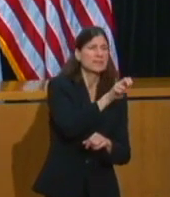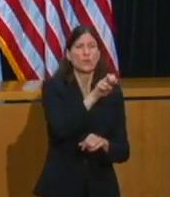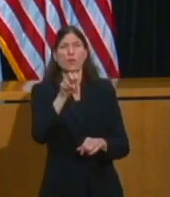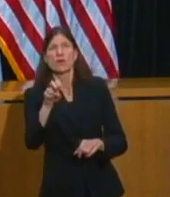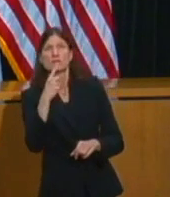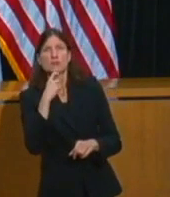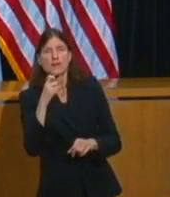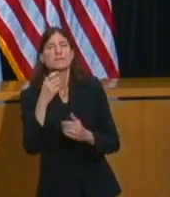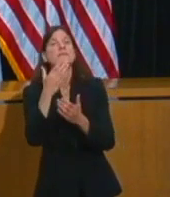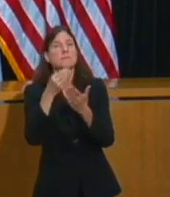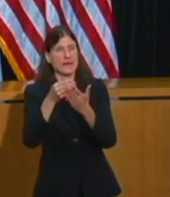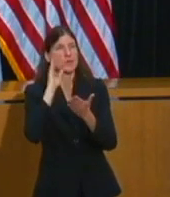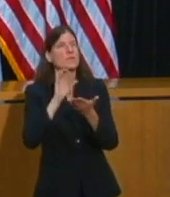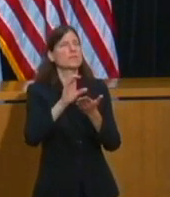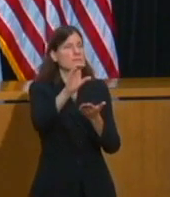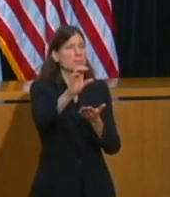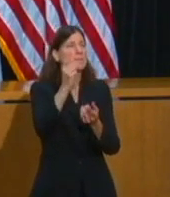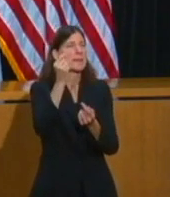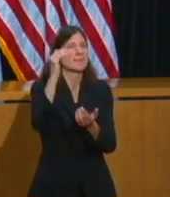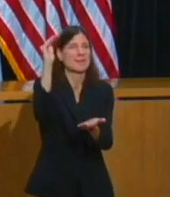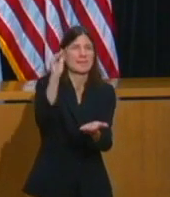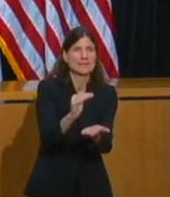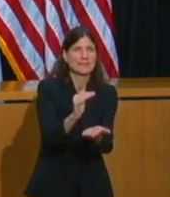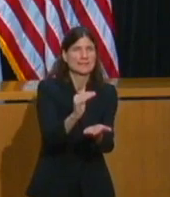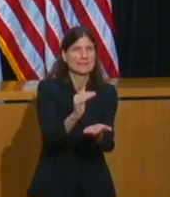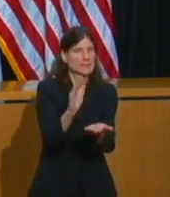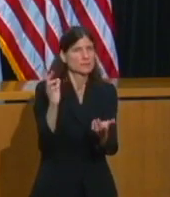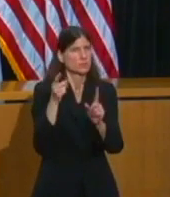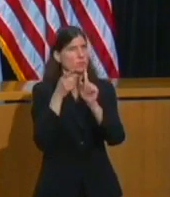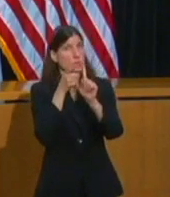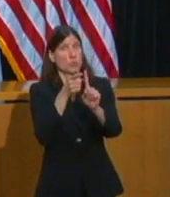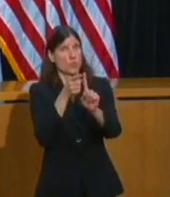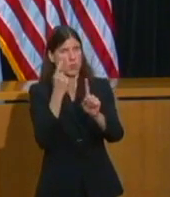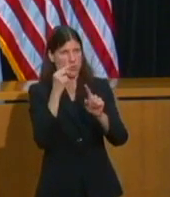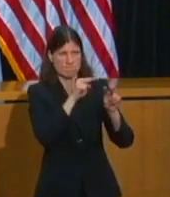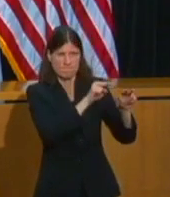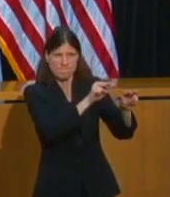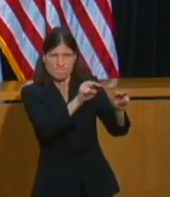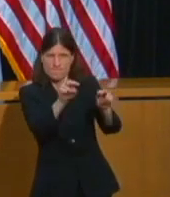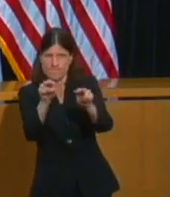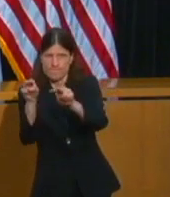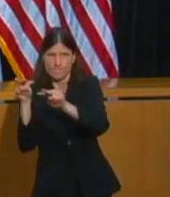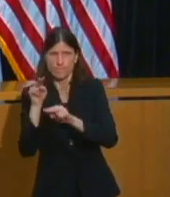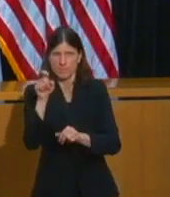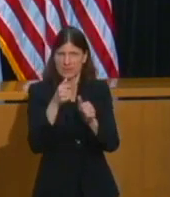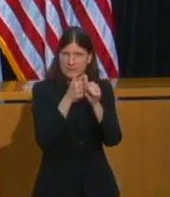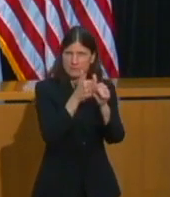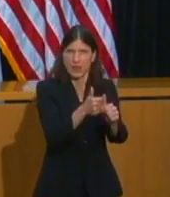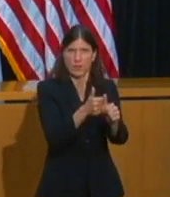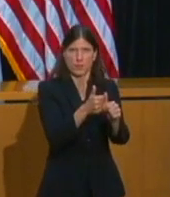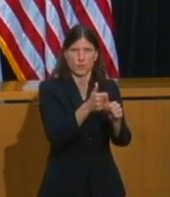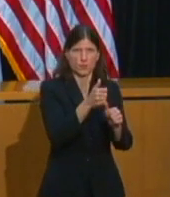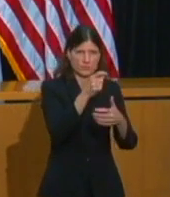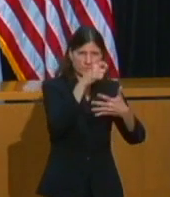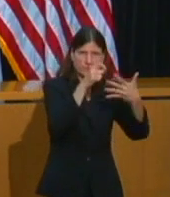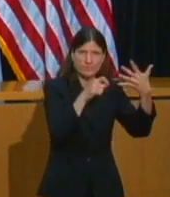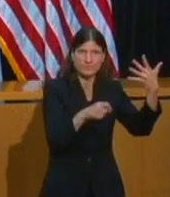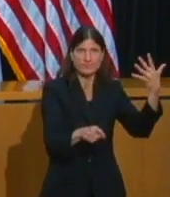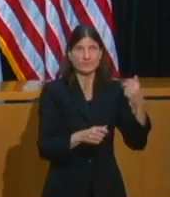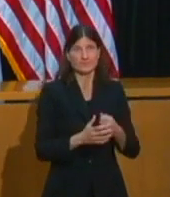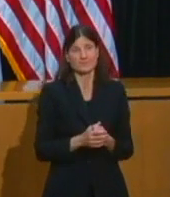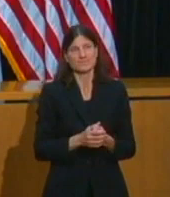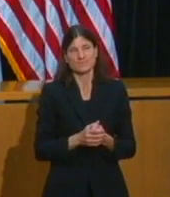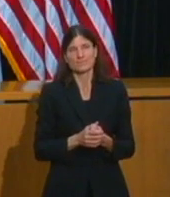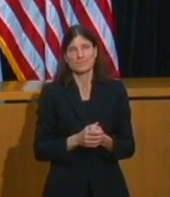improve. Because the other things that we have in place, as you know, is that we have rapid